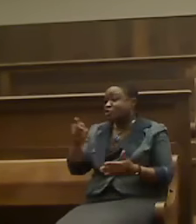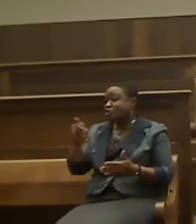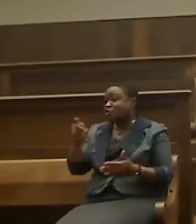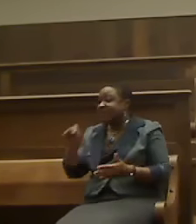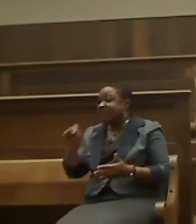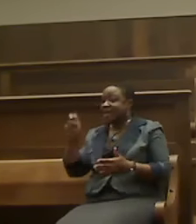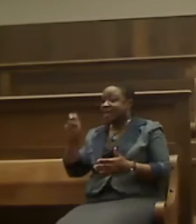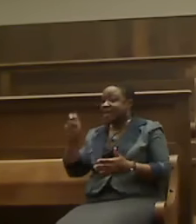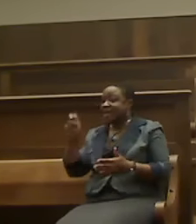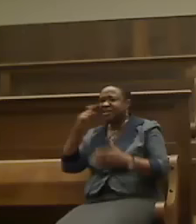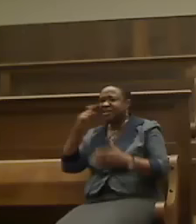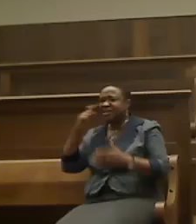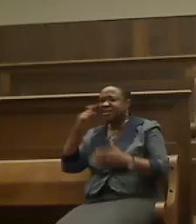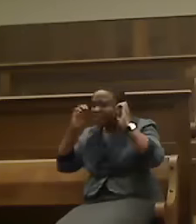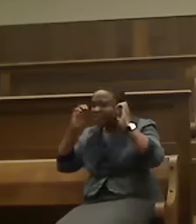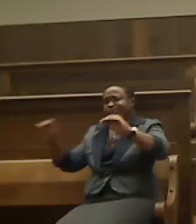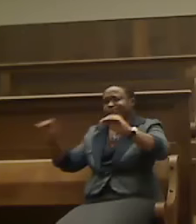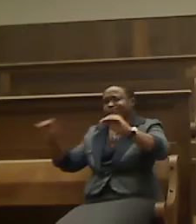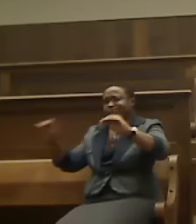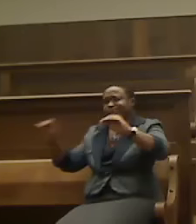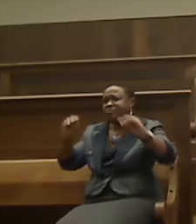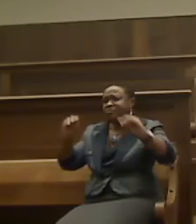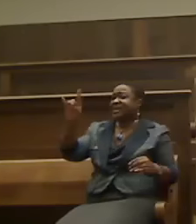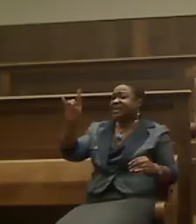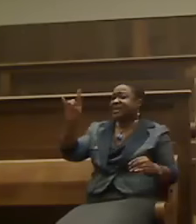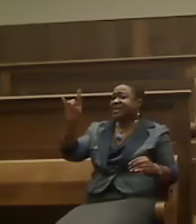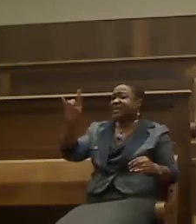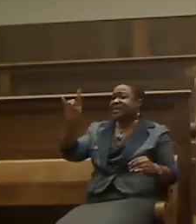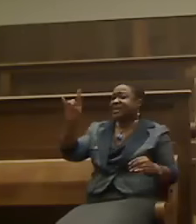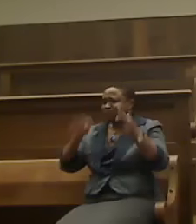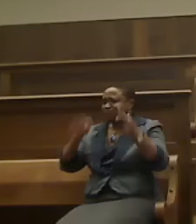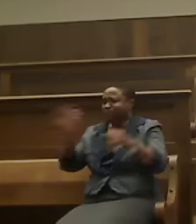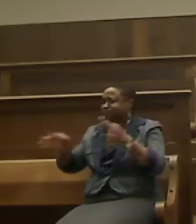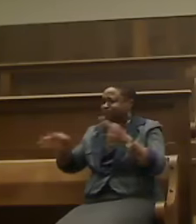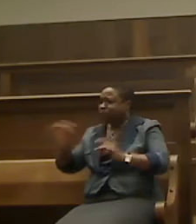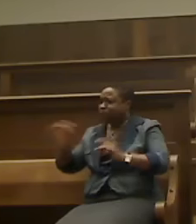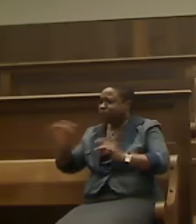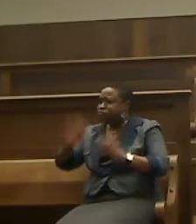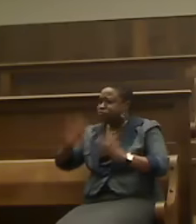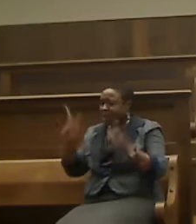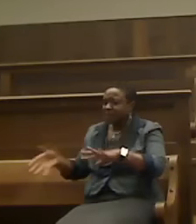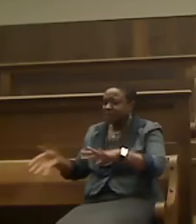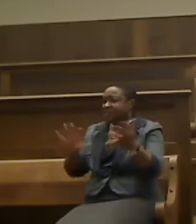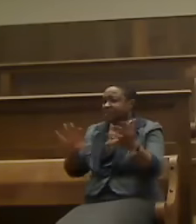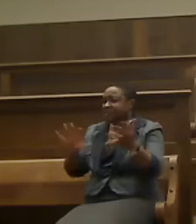point. It was described by the media as a tipping point. How many people does it take